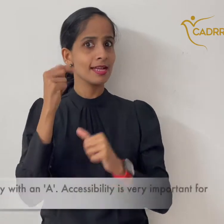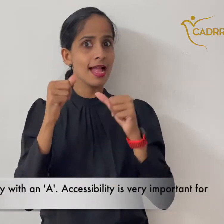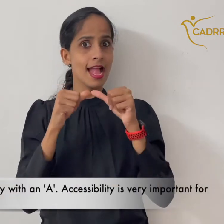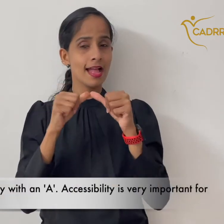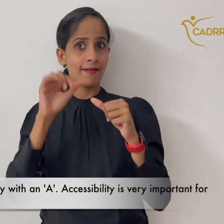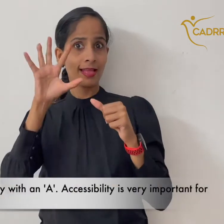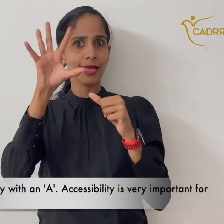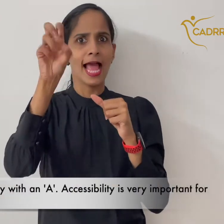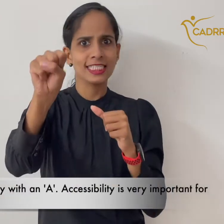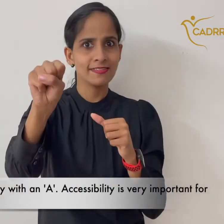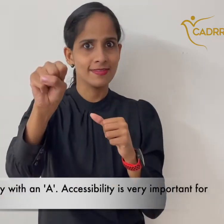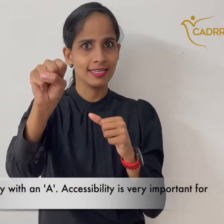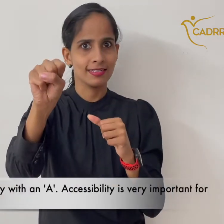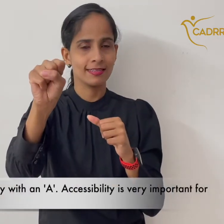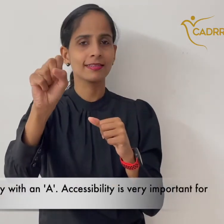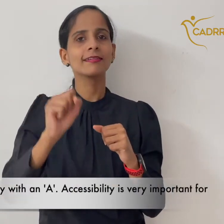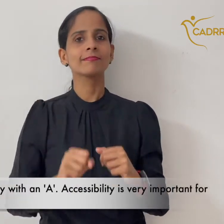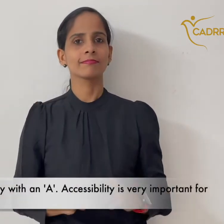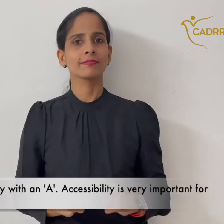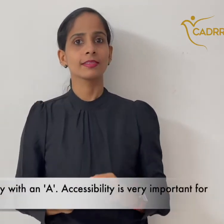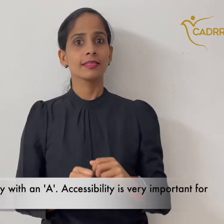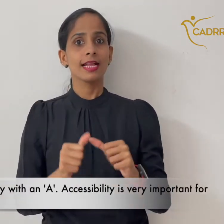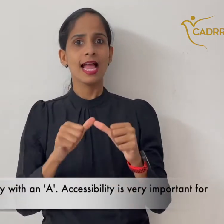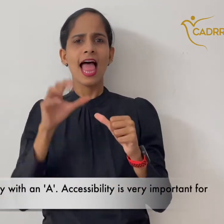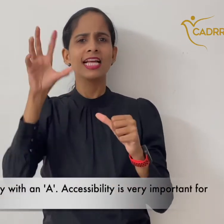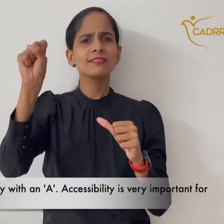is accessibility with an A.